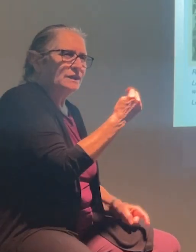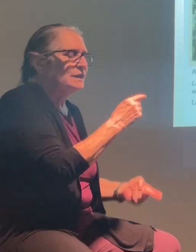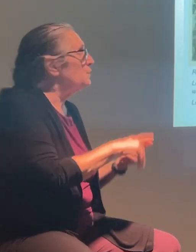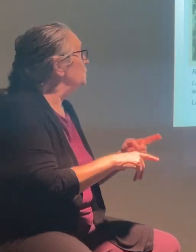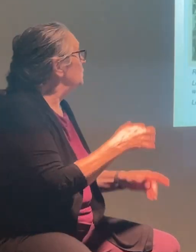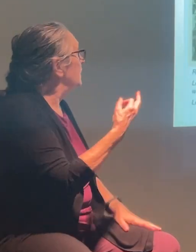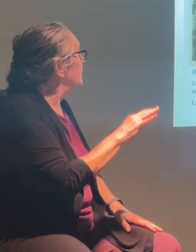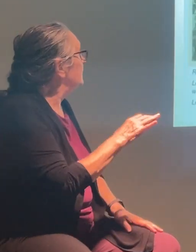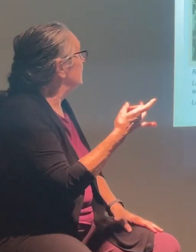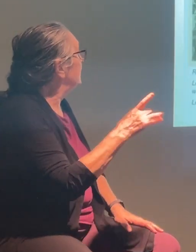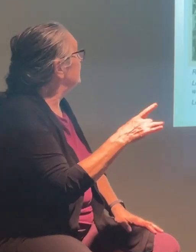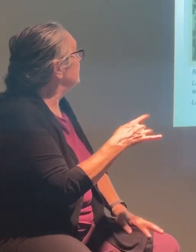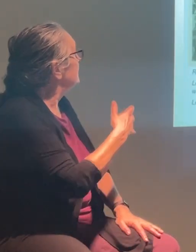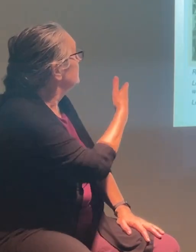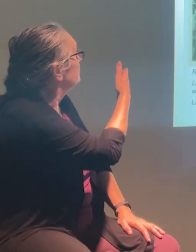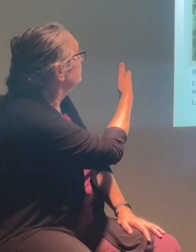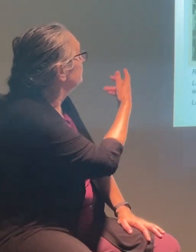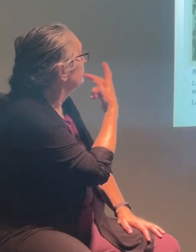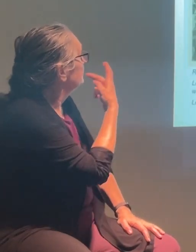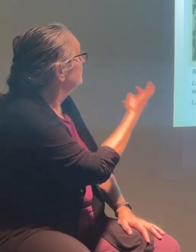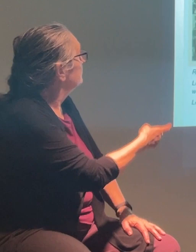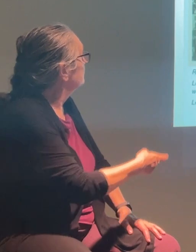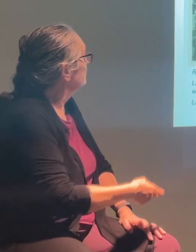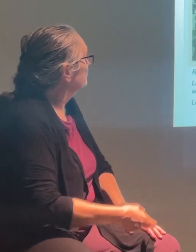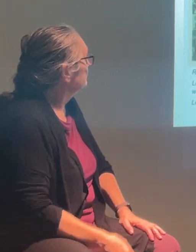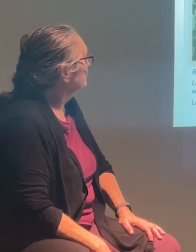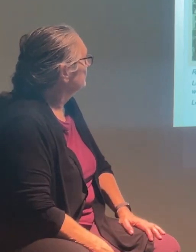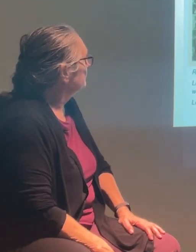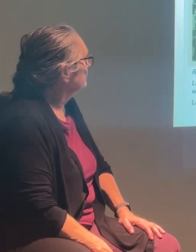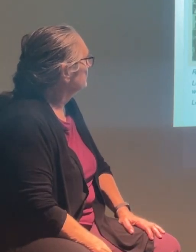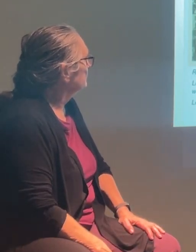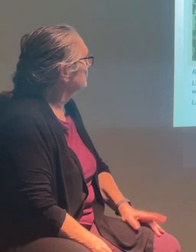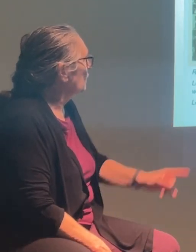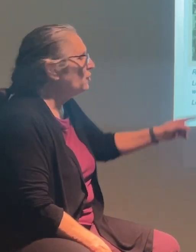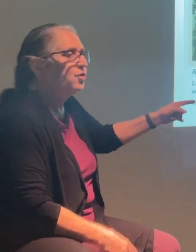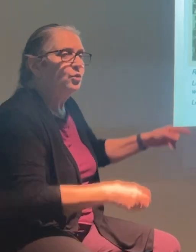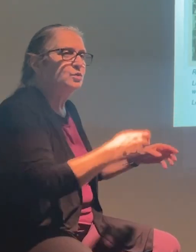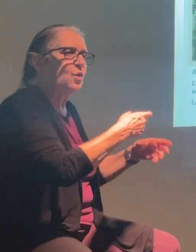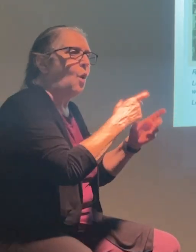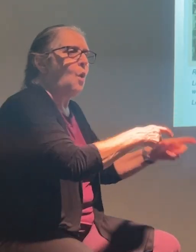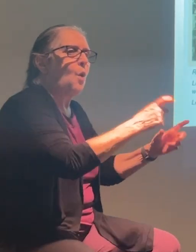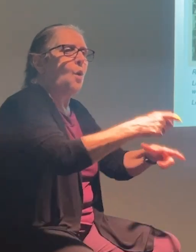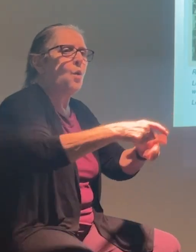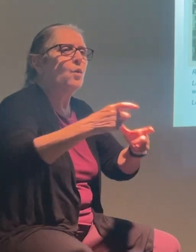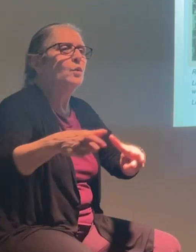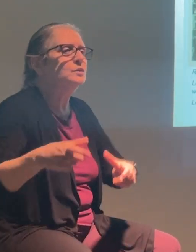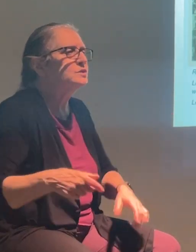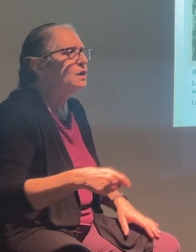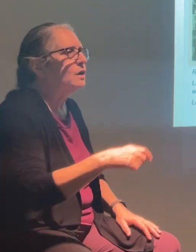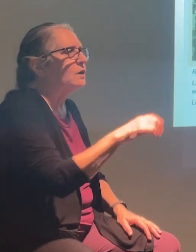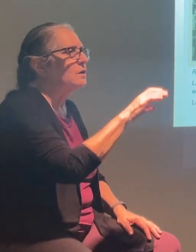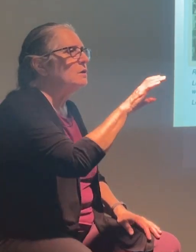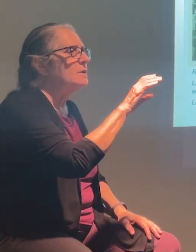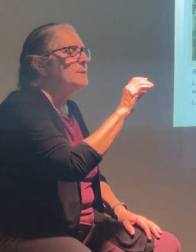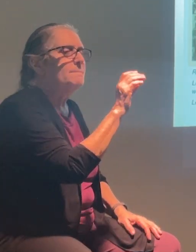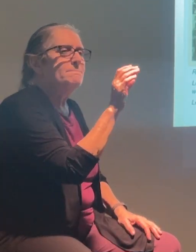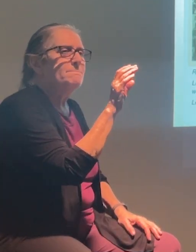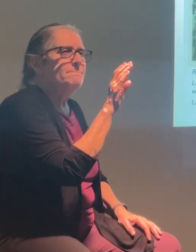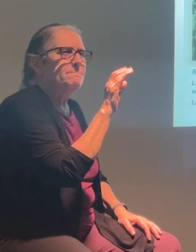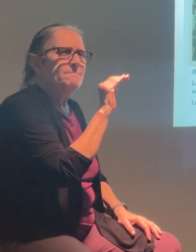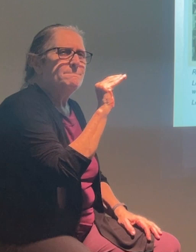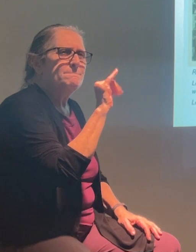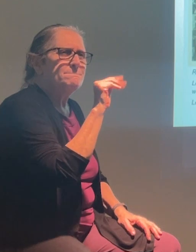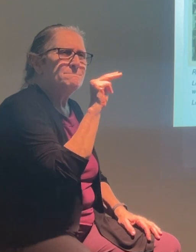1918. So you can see that this is Tours. These little holes are actually mine explosions. So you can see